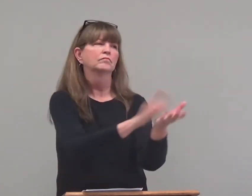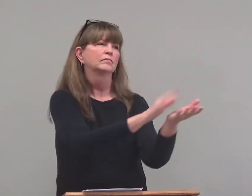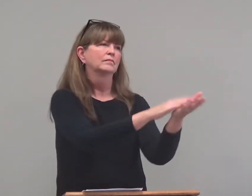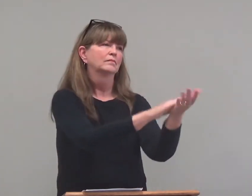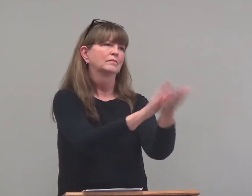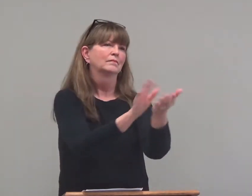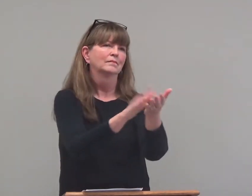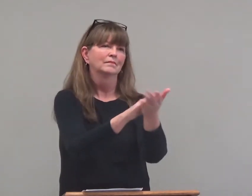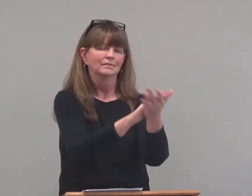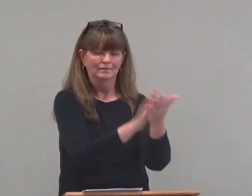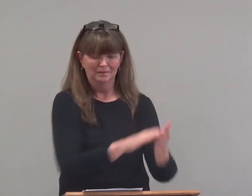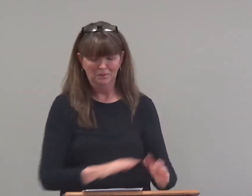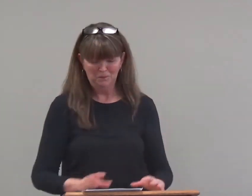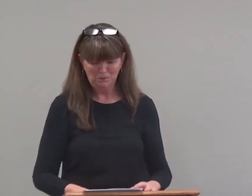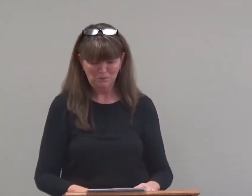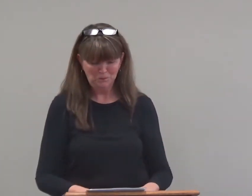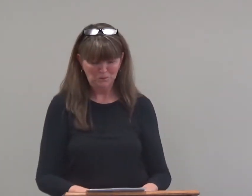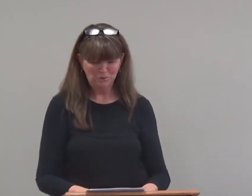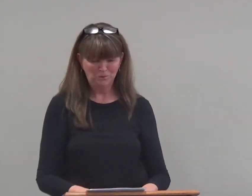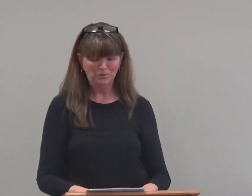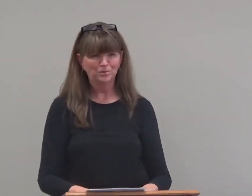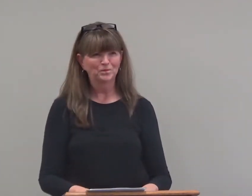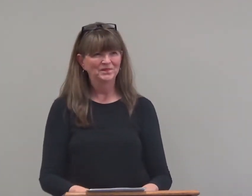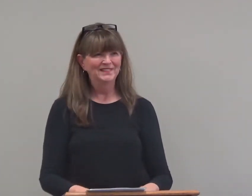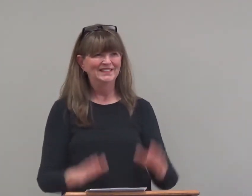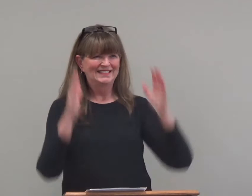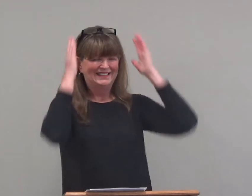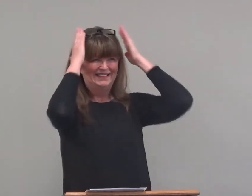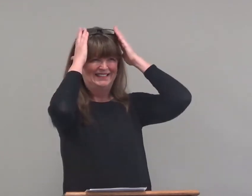Abigail and Robin, because they got stressed out with this, because everybody was waiting for them. But anyway, thank them for sticking